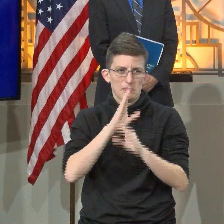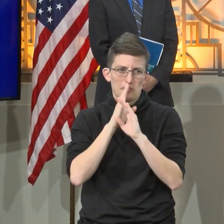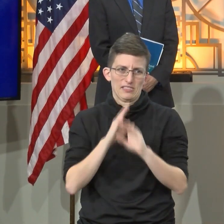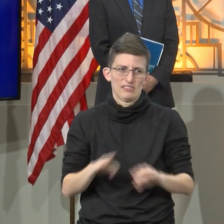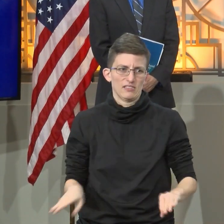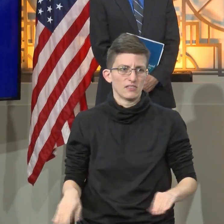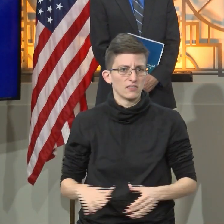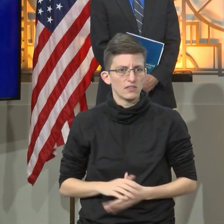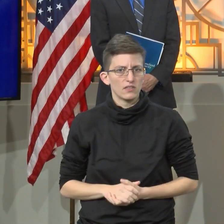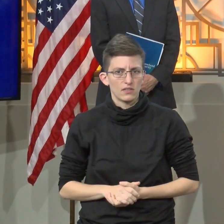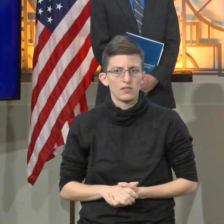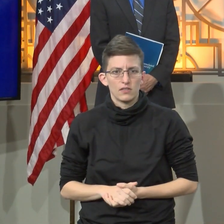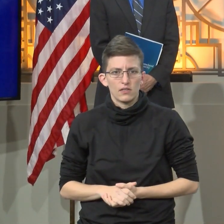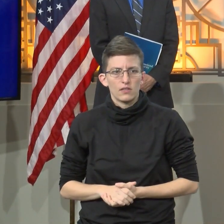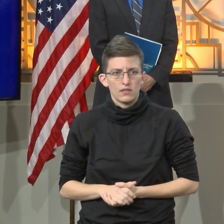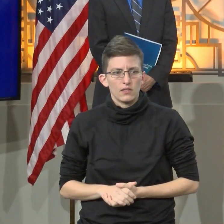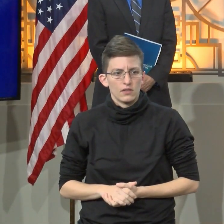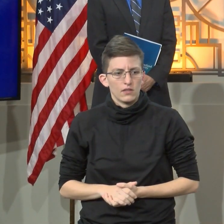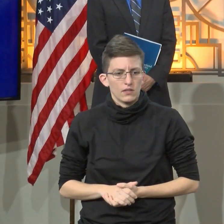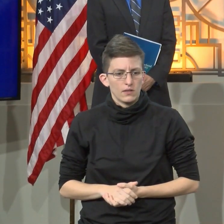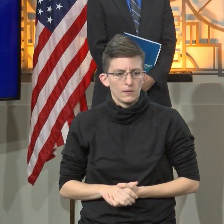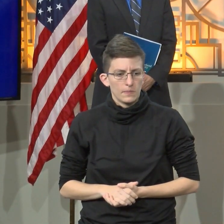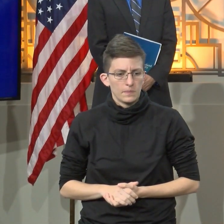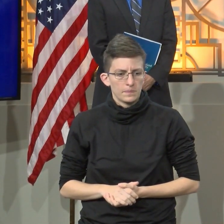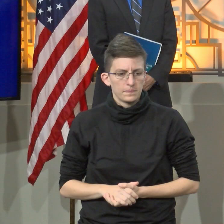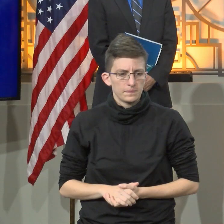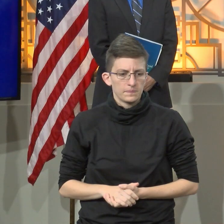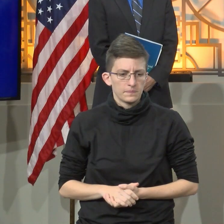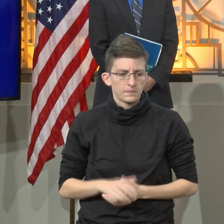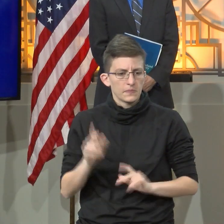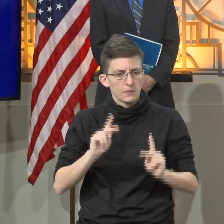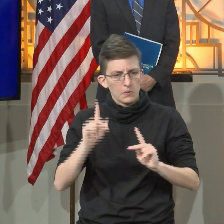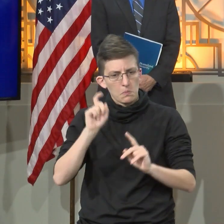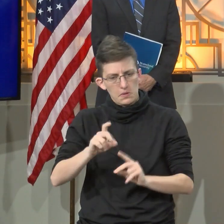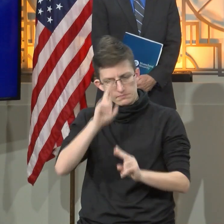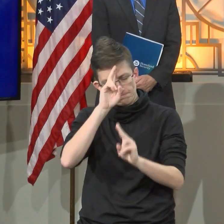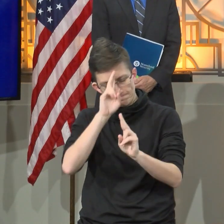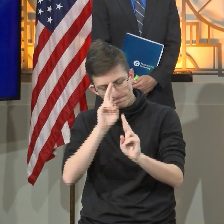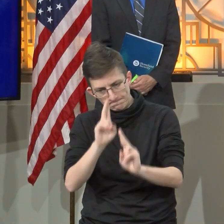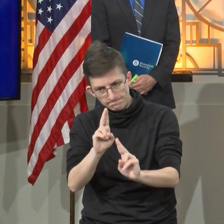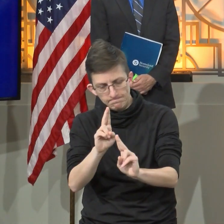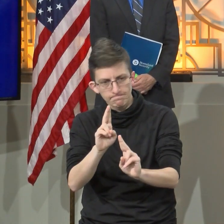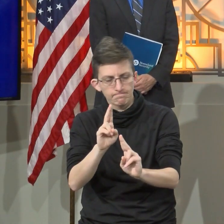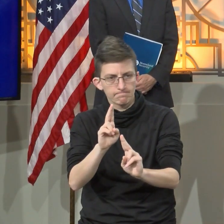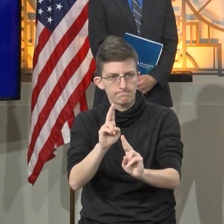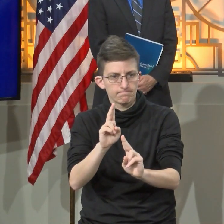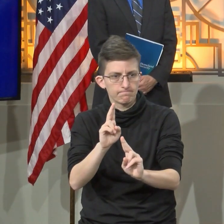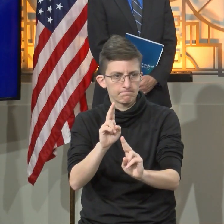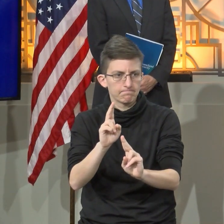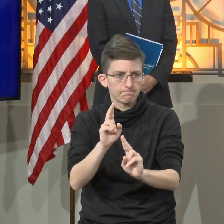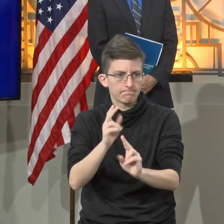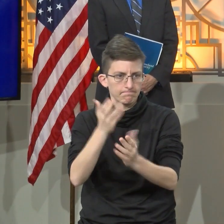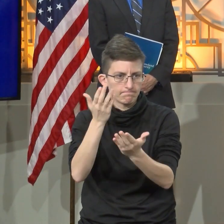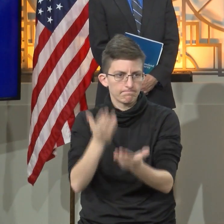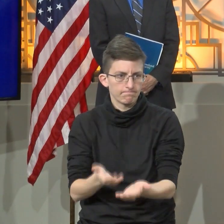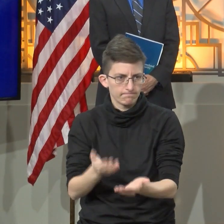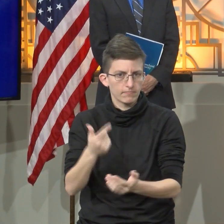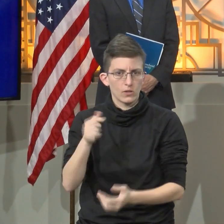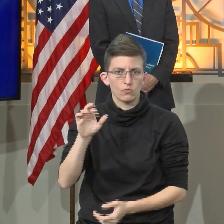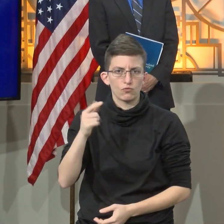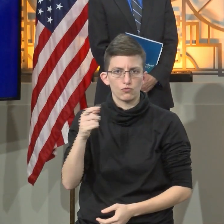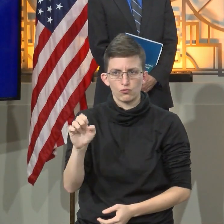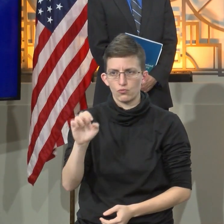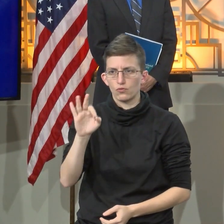peaceful. And they want people to do it in honor and pay tribute to